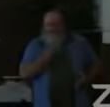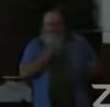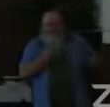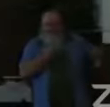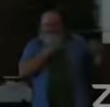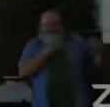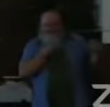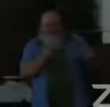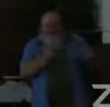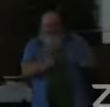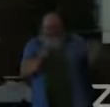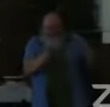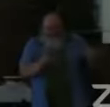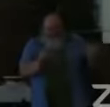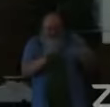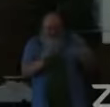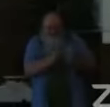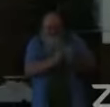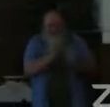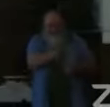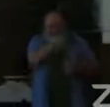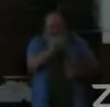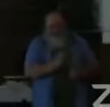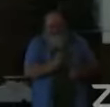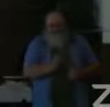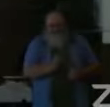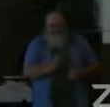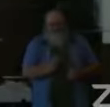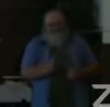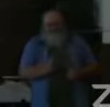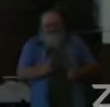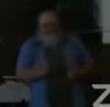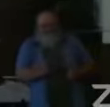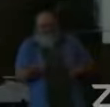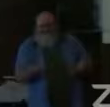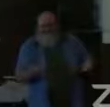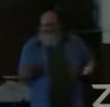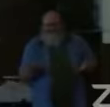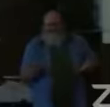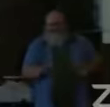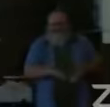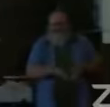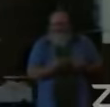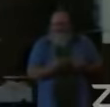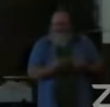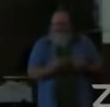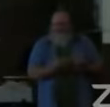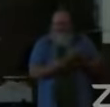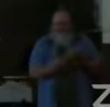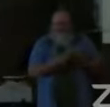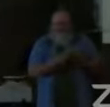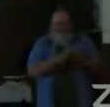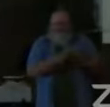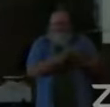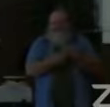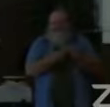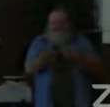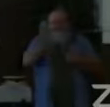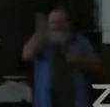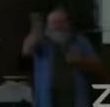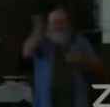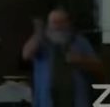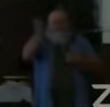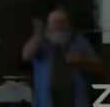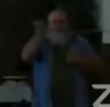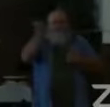death of his son, how much more, having been reconciled, shall we be saved through his life? Not only is this so, but